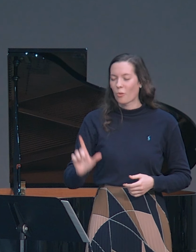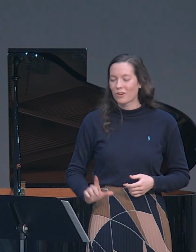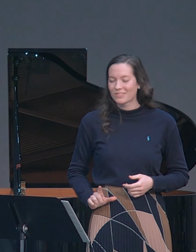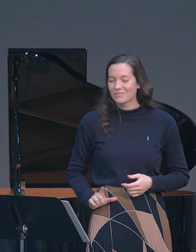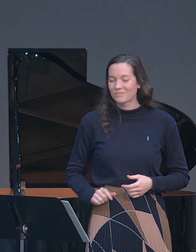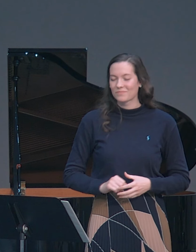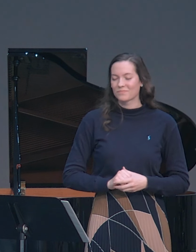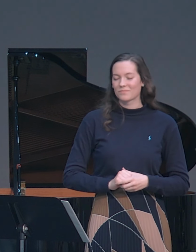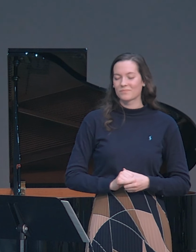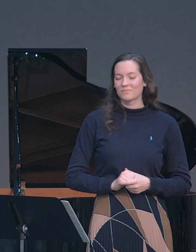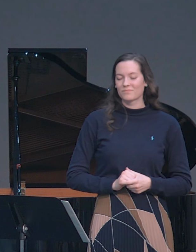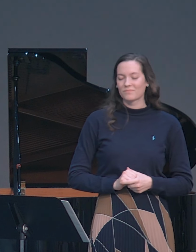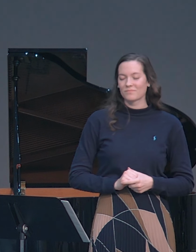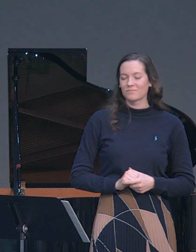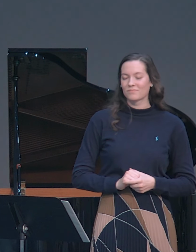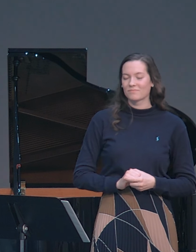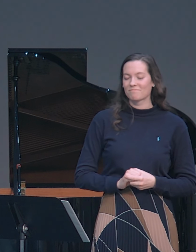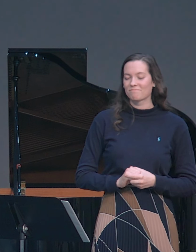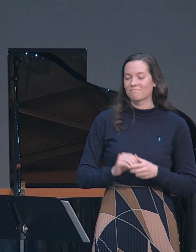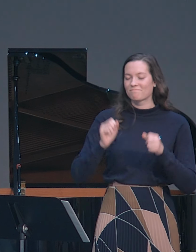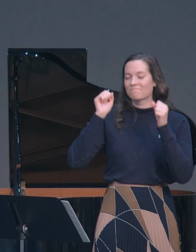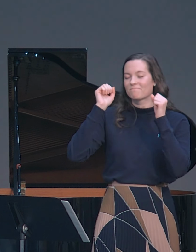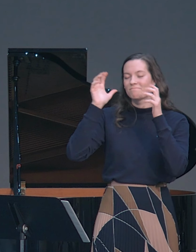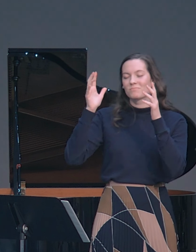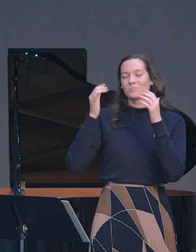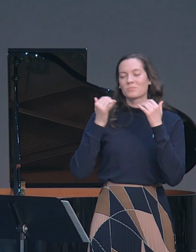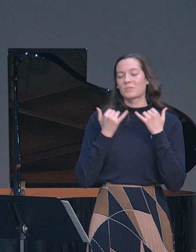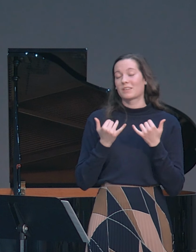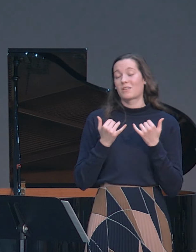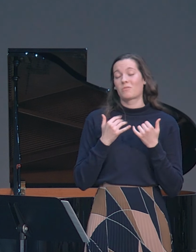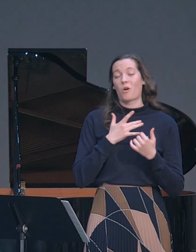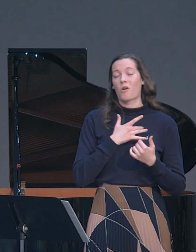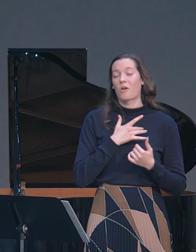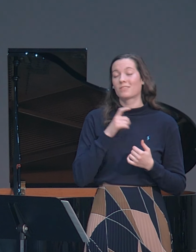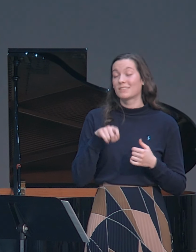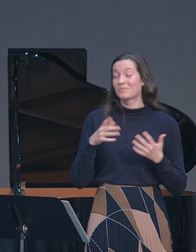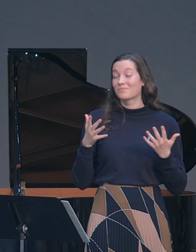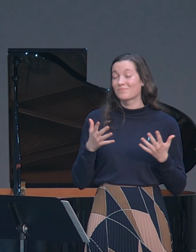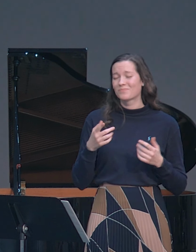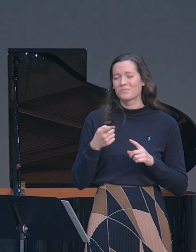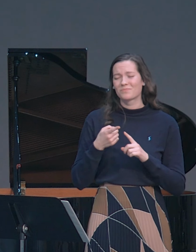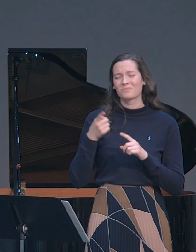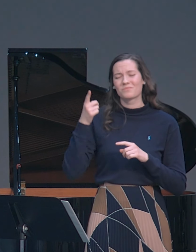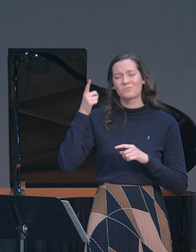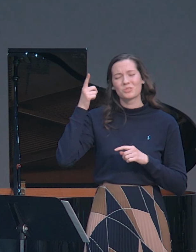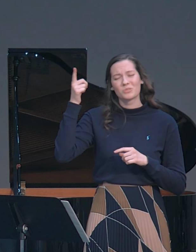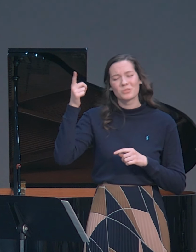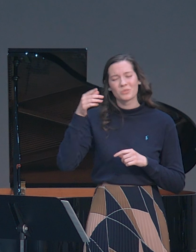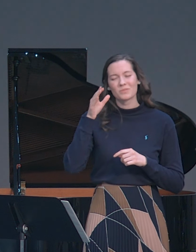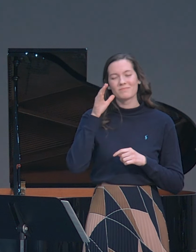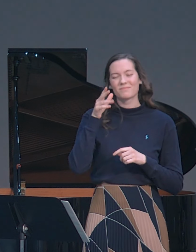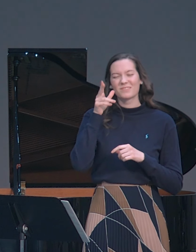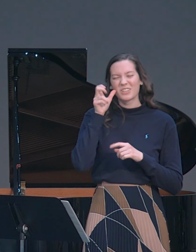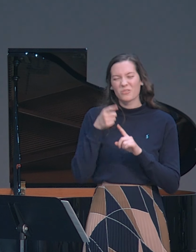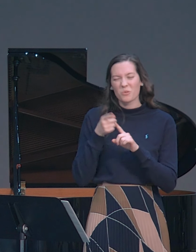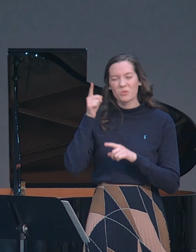Father, right now our hearts need to hear from you. They need your word to